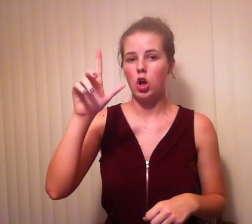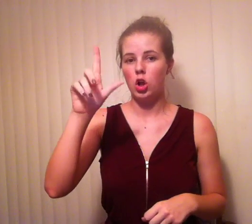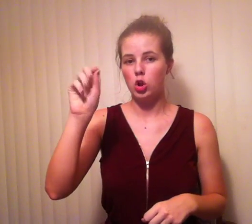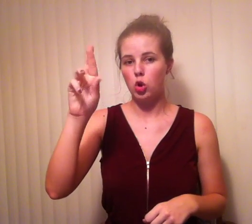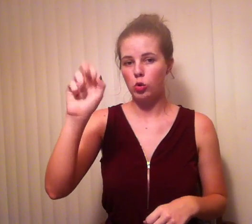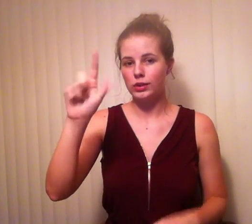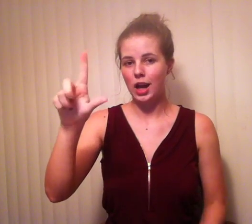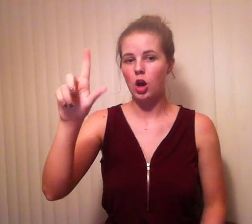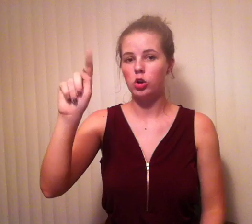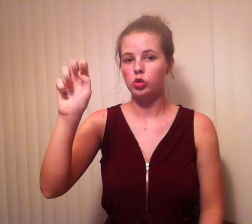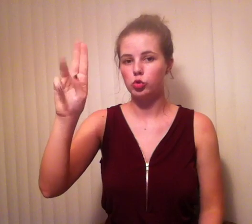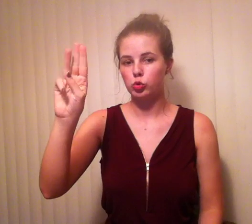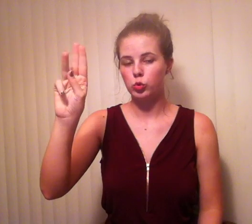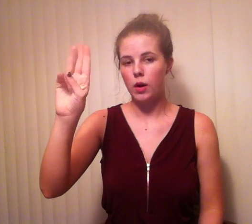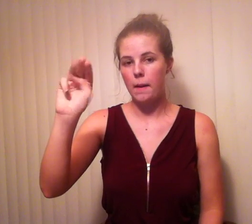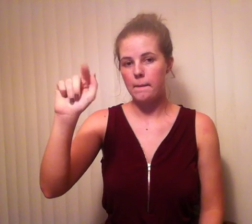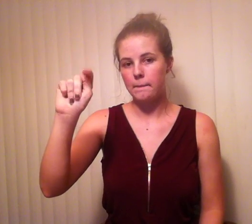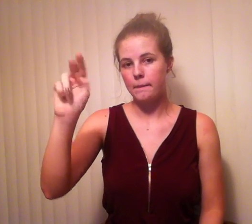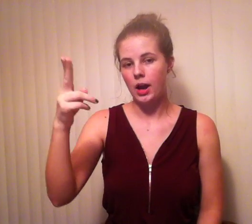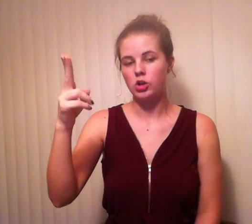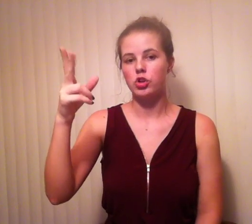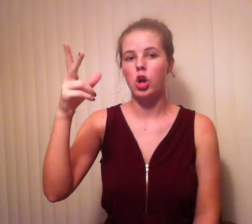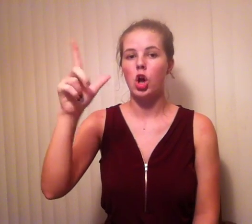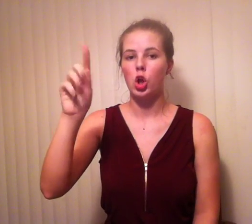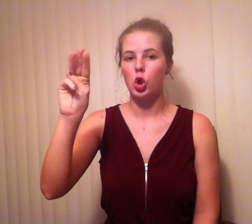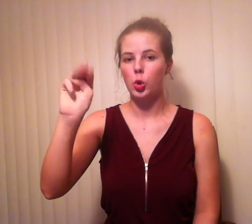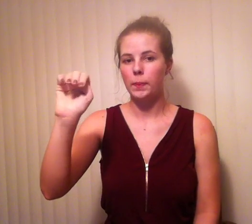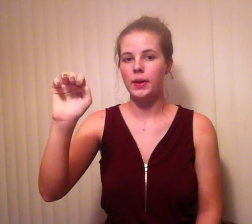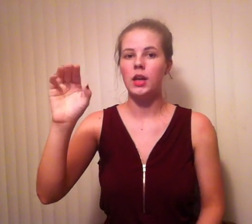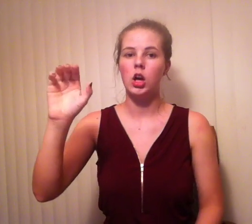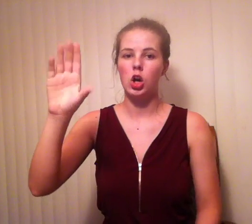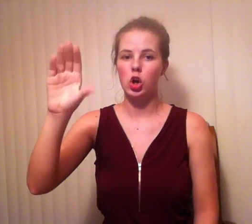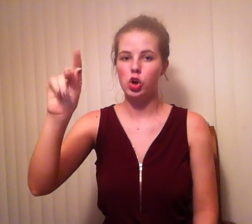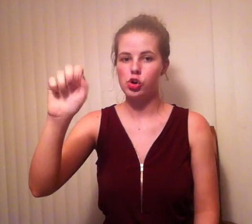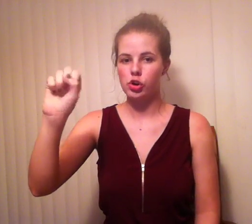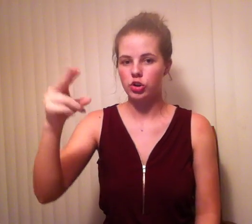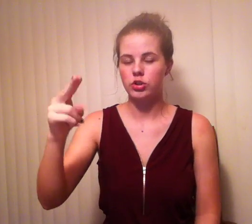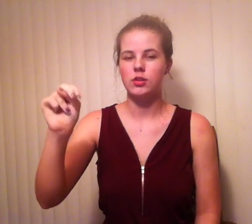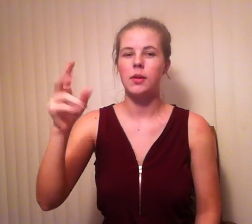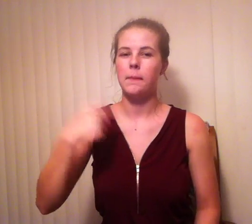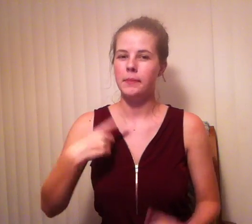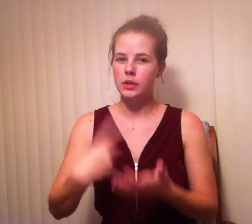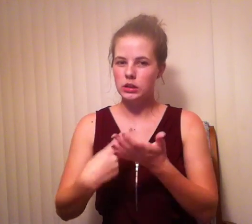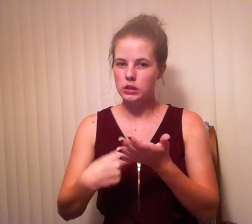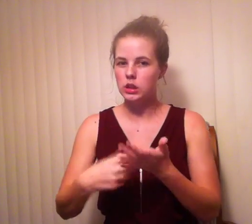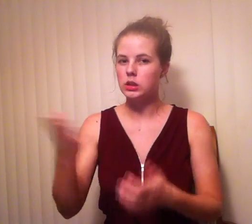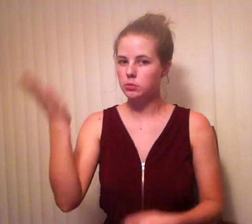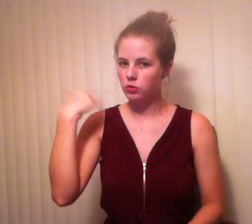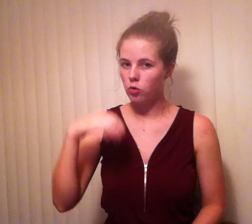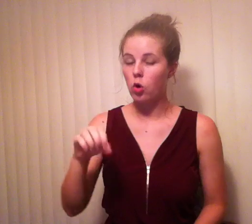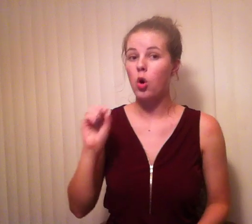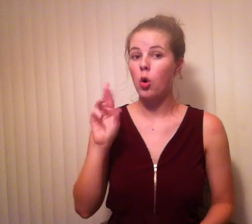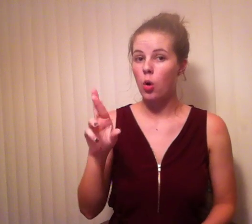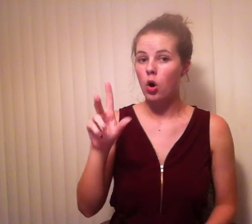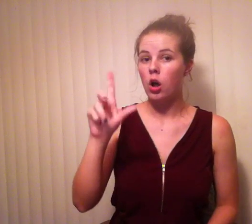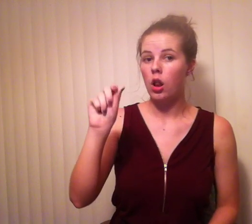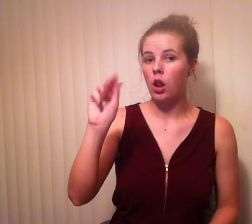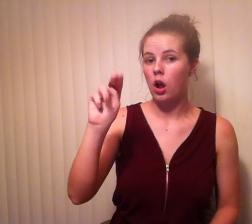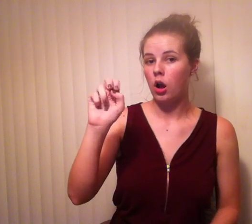this in my buy or buy, where I talk about all the different cushion foundations out there and the ones that I liked and I disliked. It's either this one or it's the Lancome Miracle Cushion. Those two